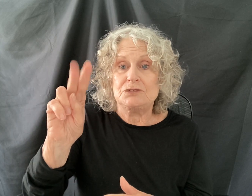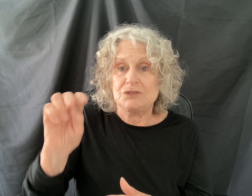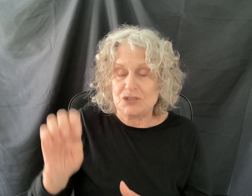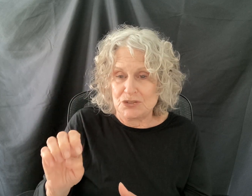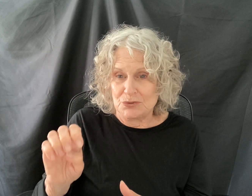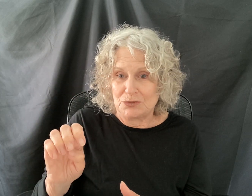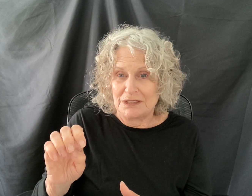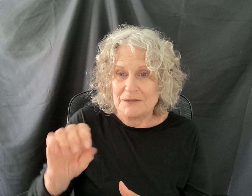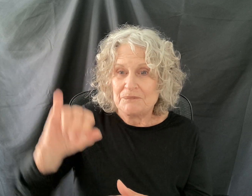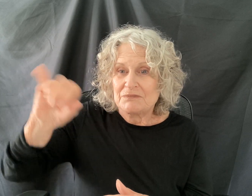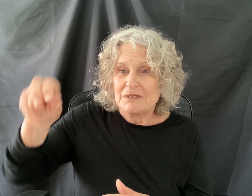June.